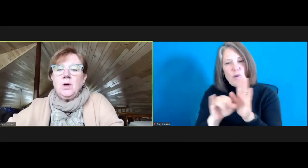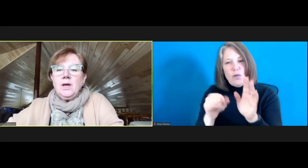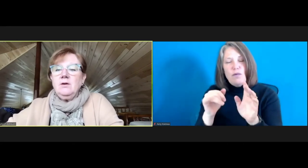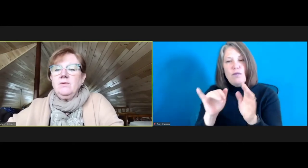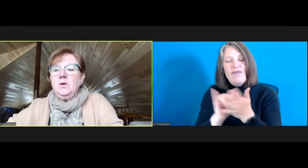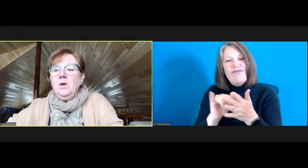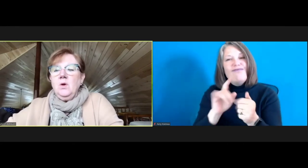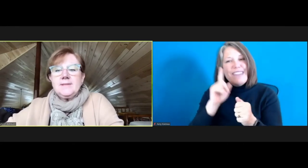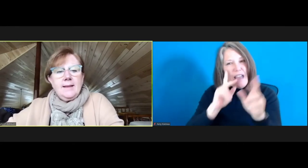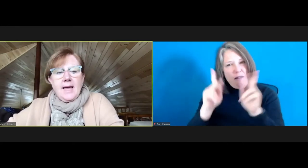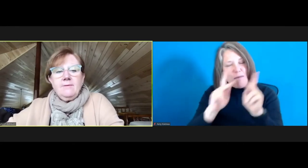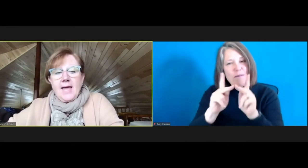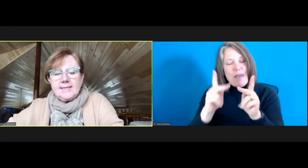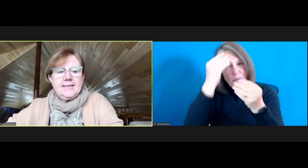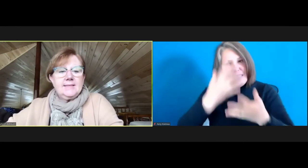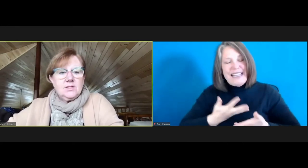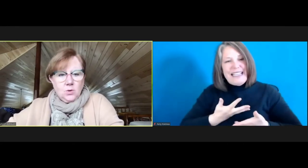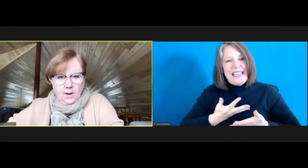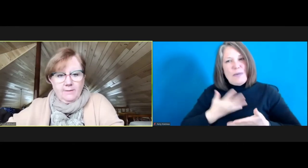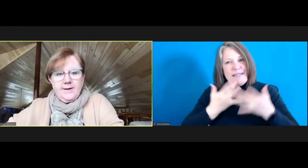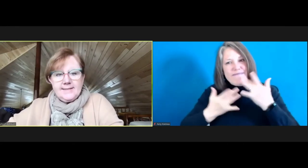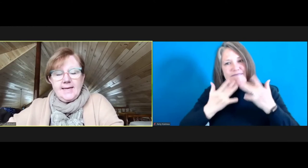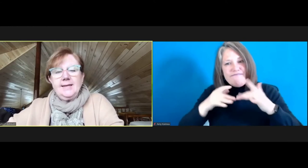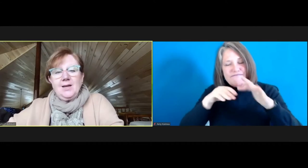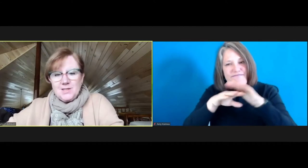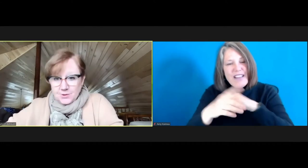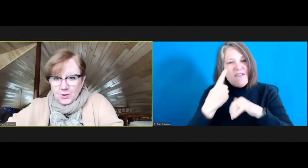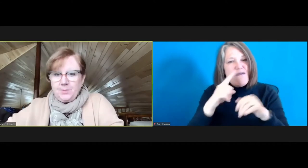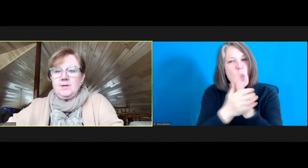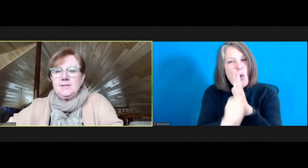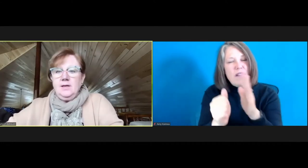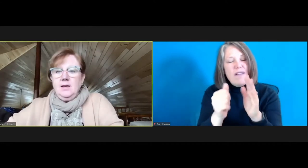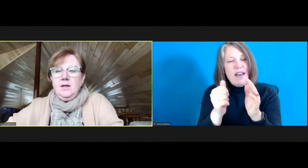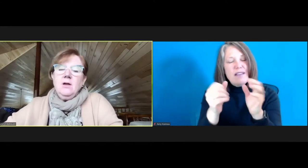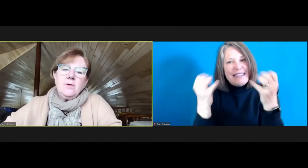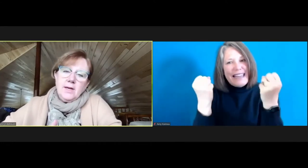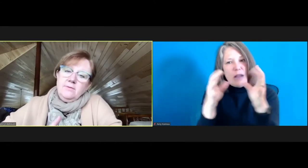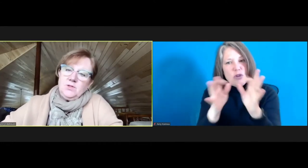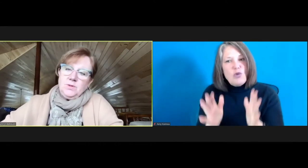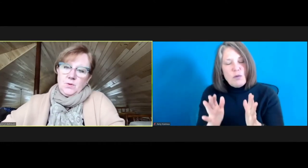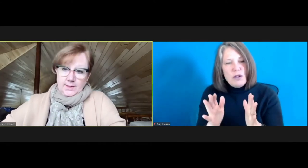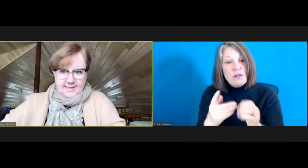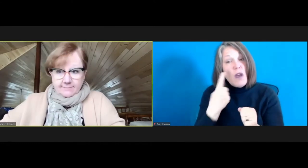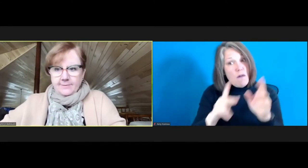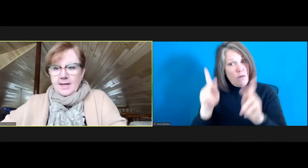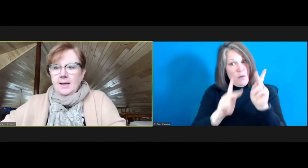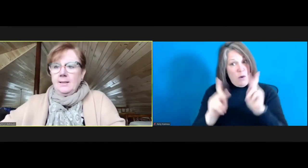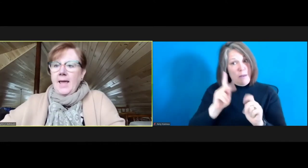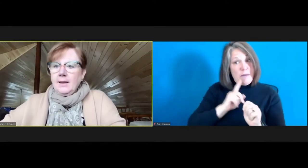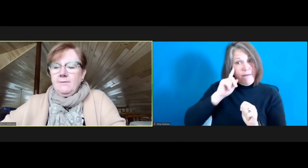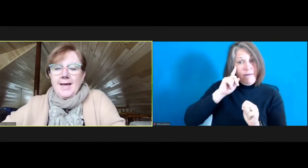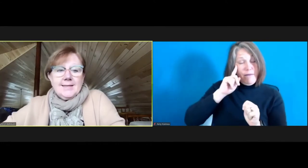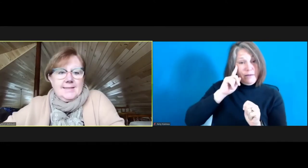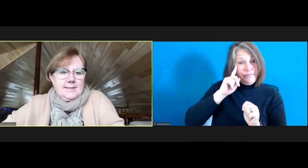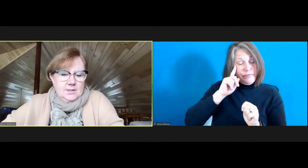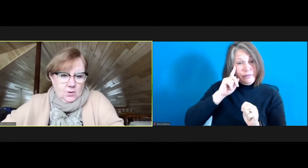who were interviewed was a lack of access to qualified sign language interpreters. For individuals who are deaf, a lack